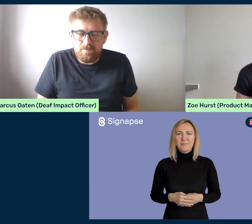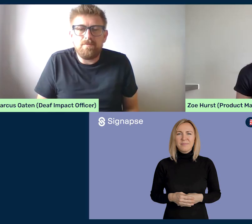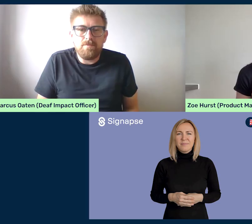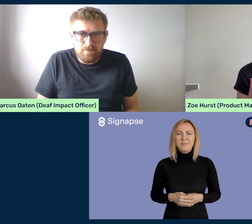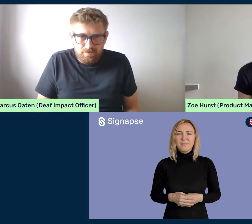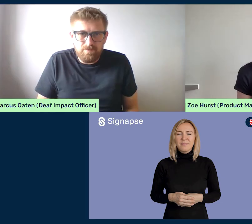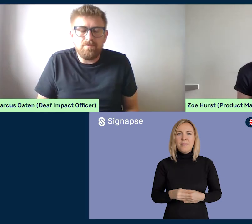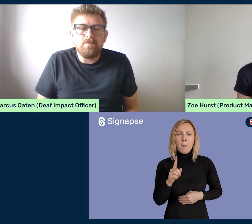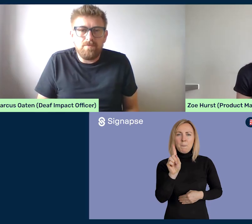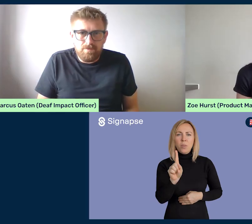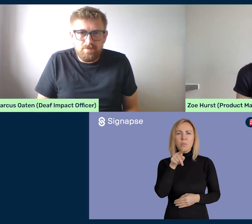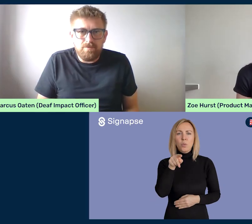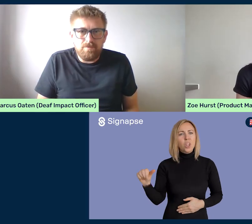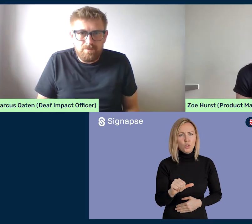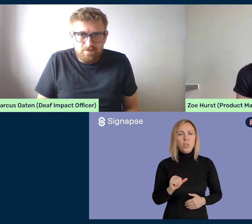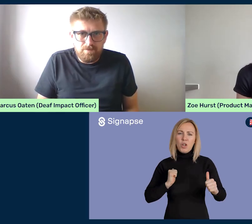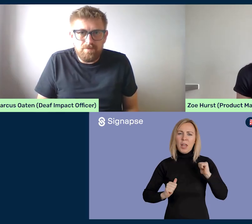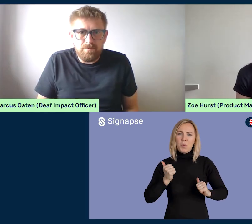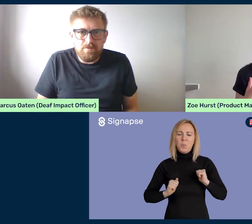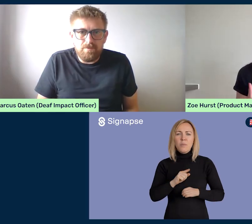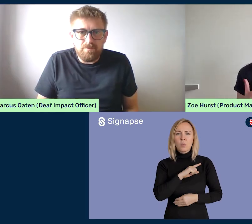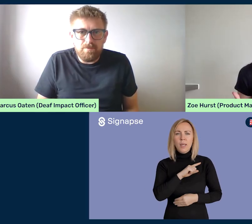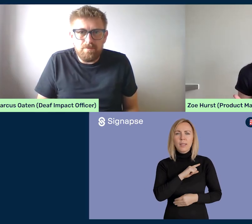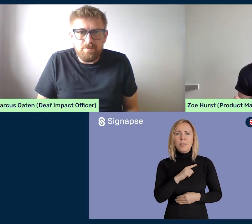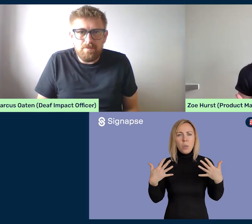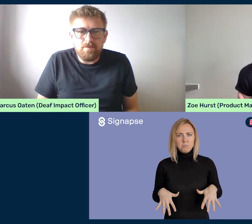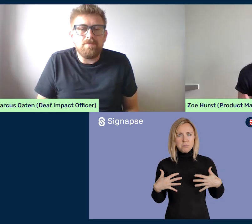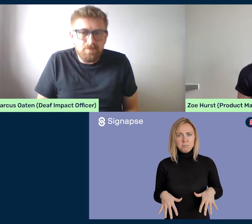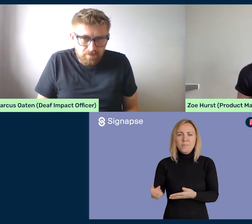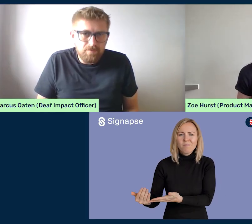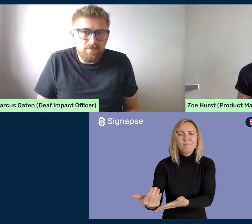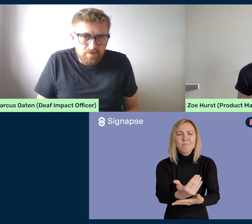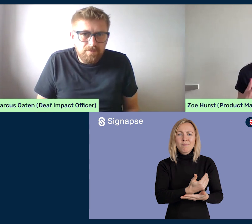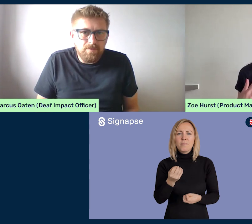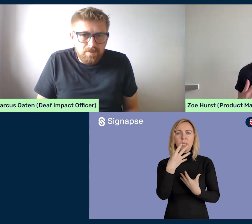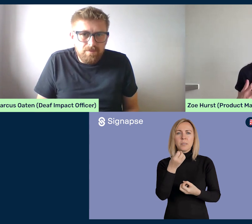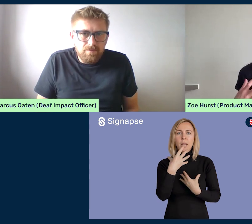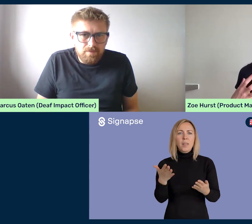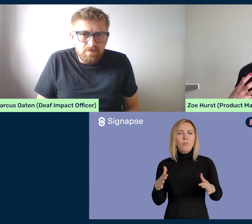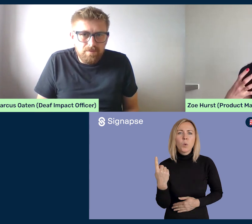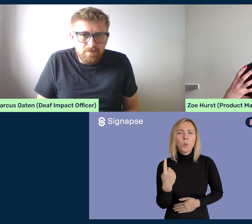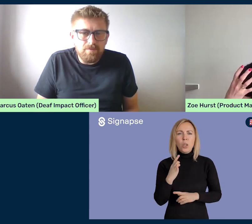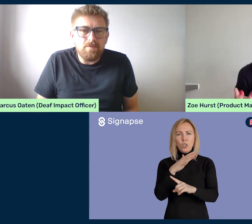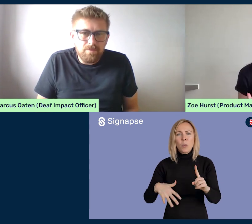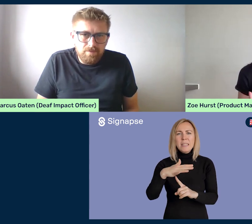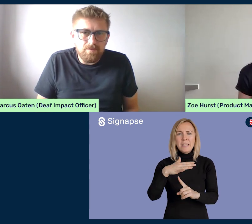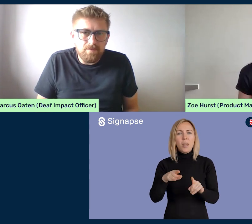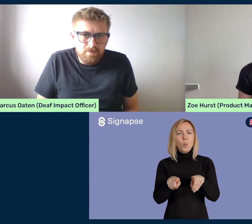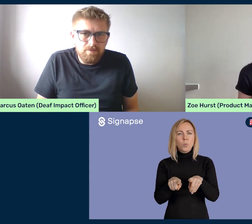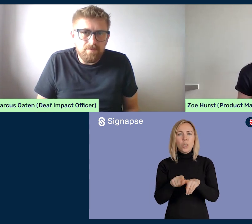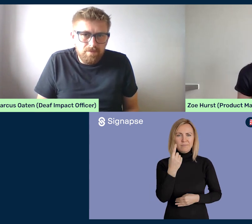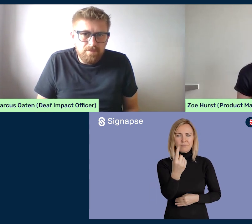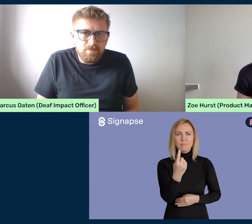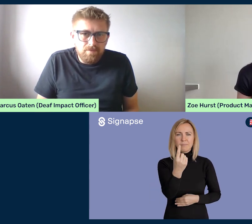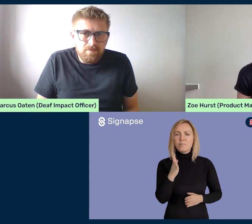it's something, you should be incredibly proud of as well, because this feedback and this, going into